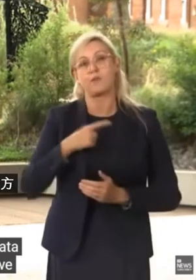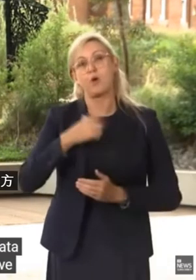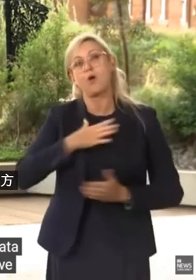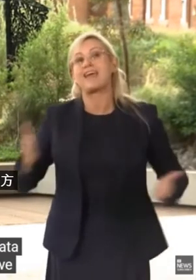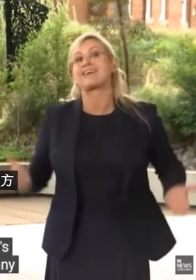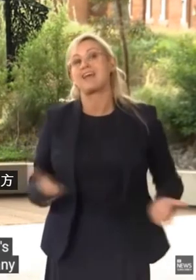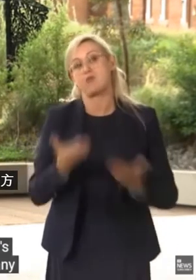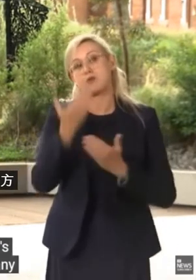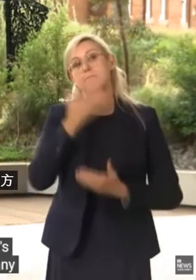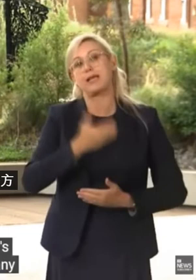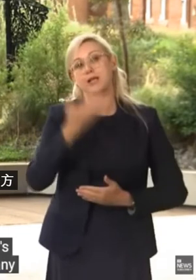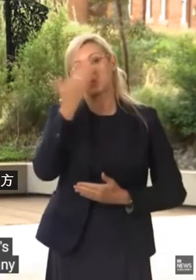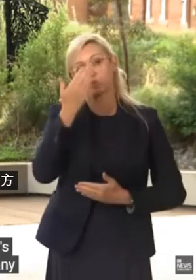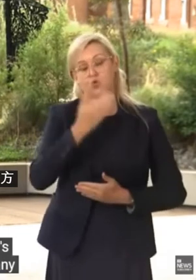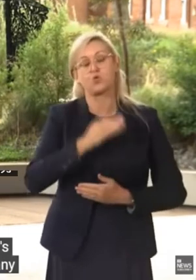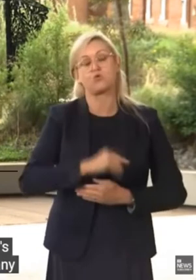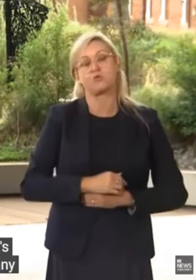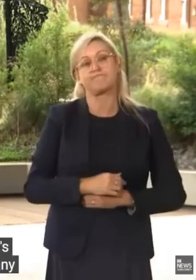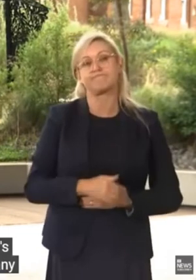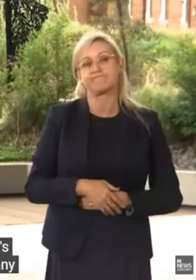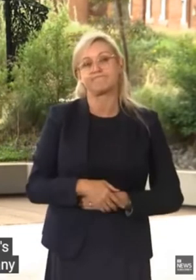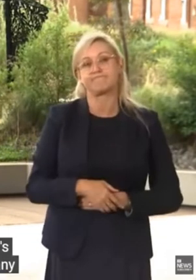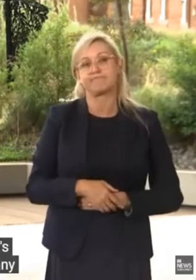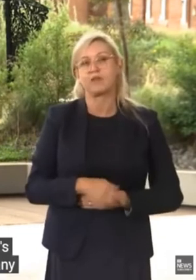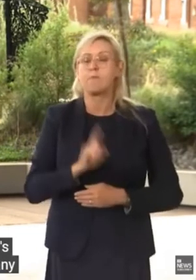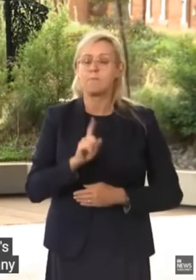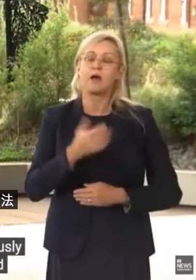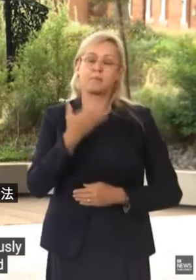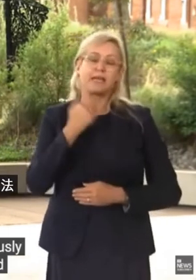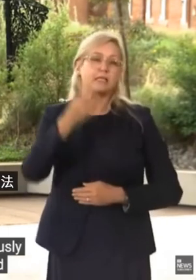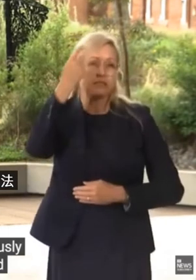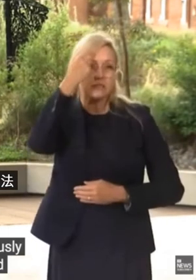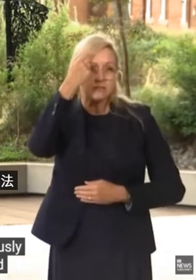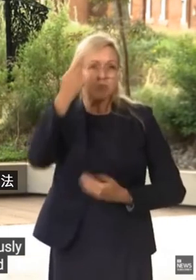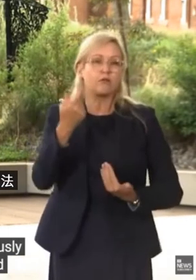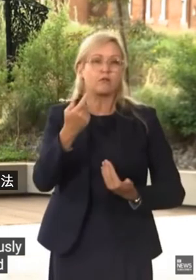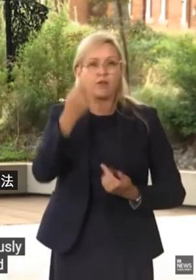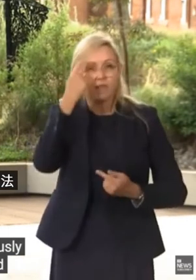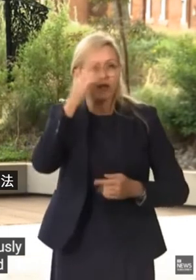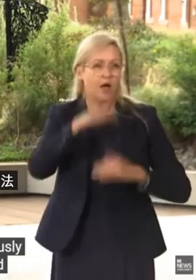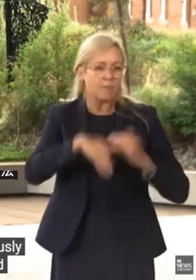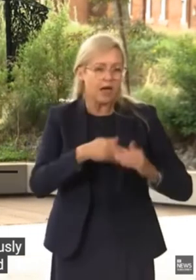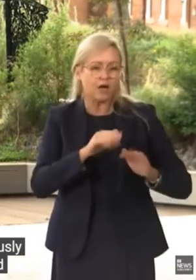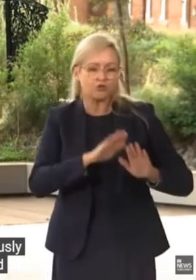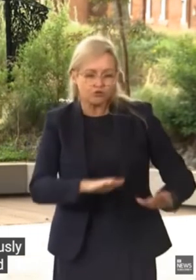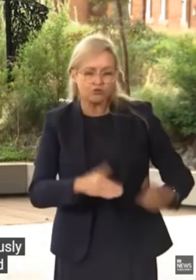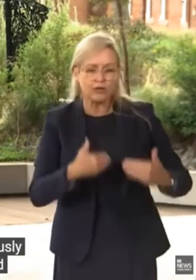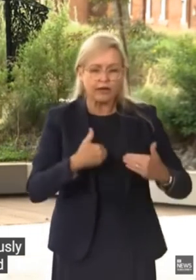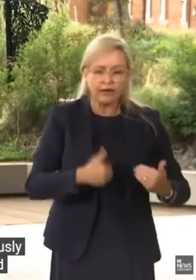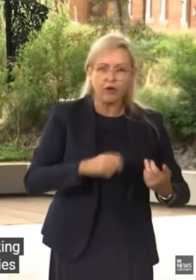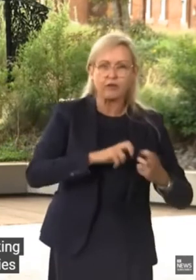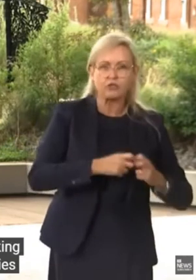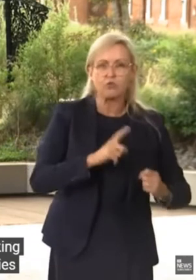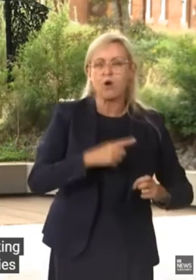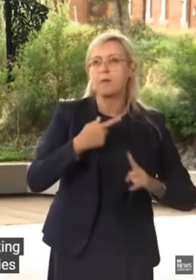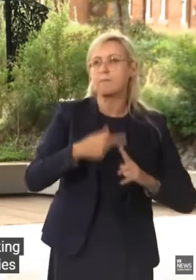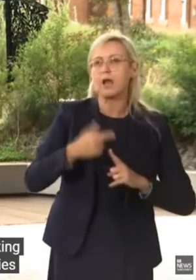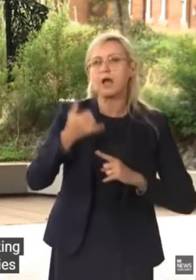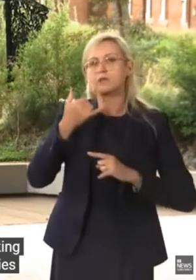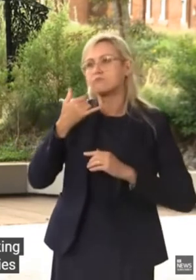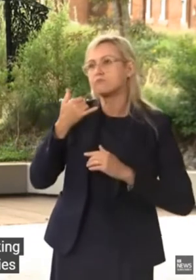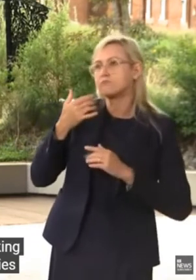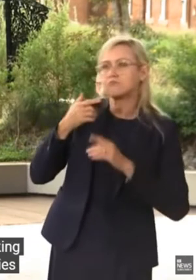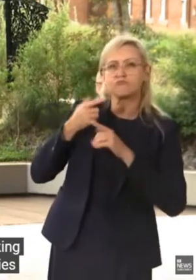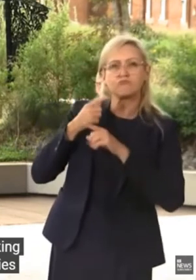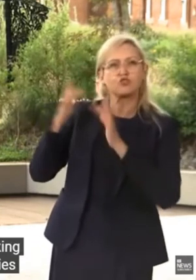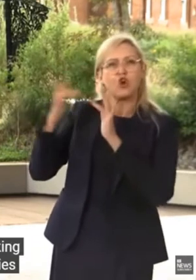can. And obviously we will take a sensitive and appropriate approach in working in partnership with our families through the start of this year. Does that sensitive